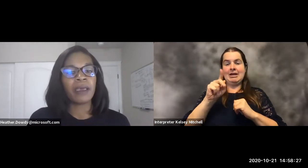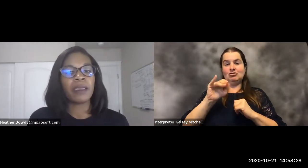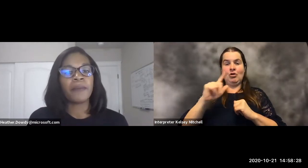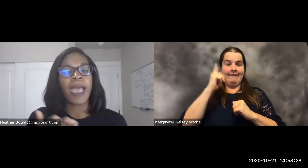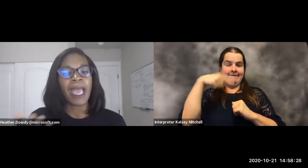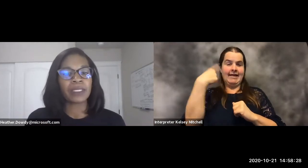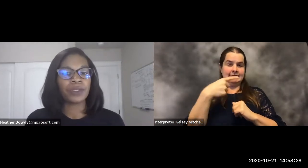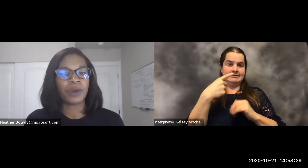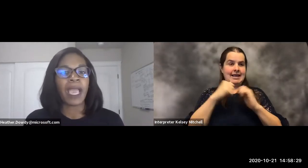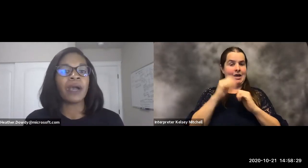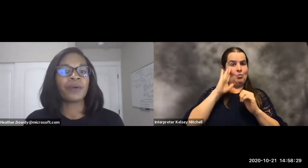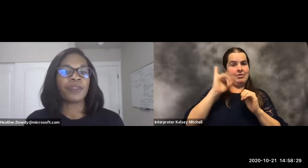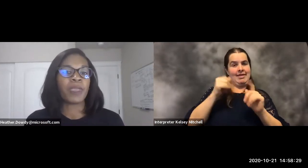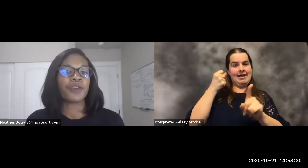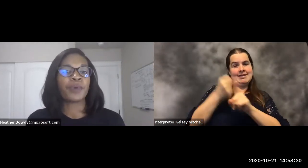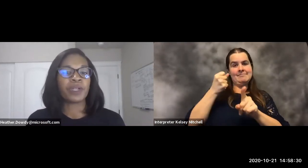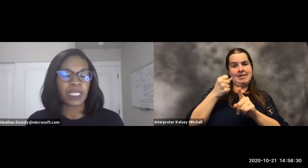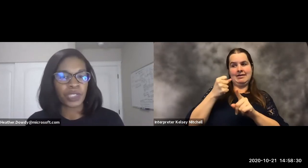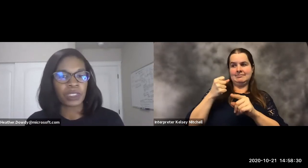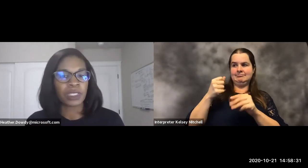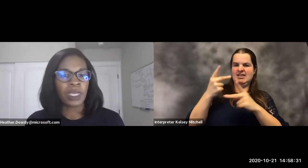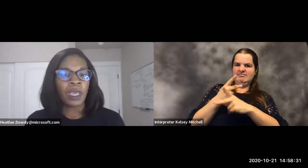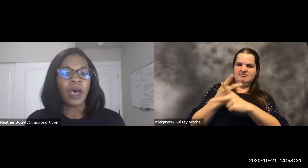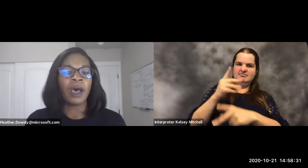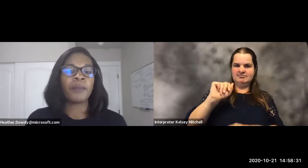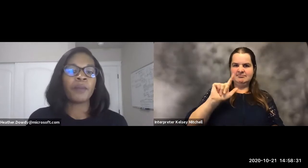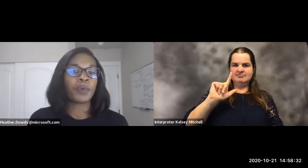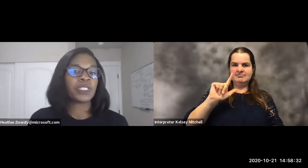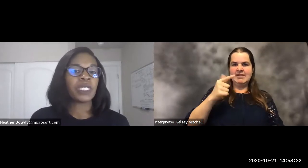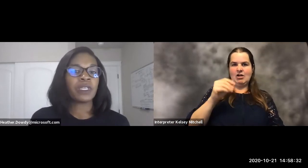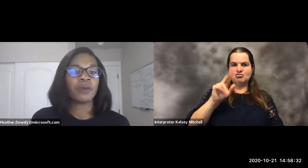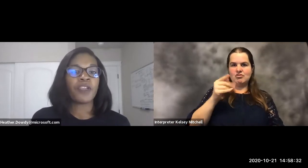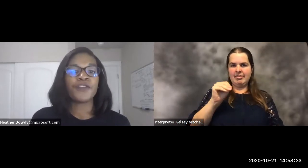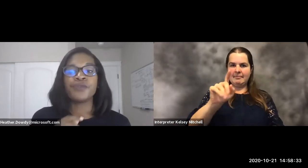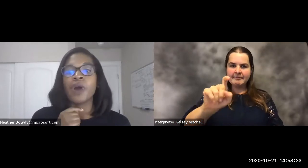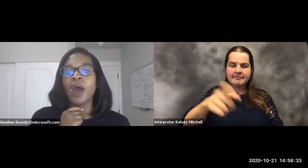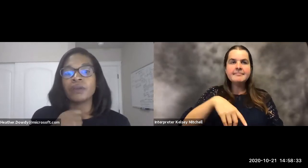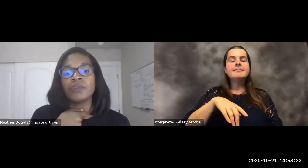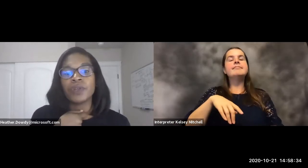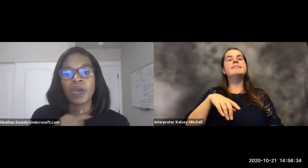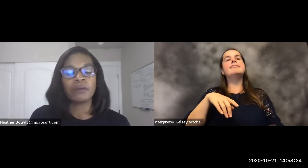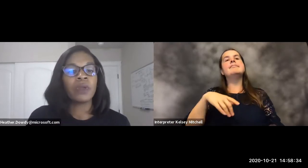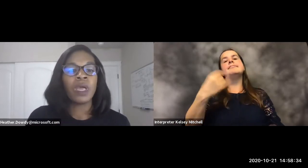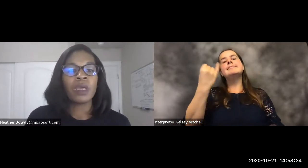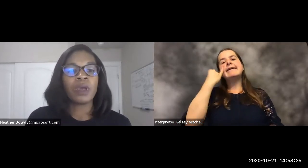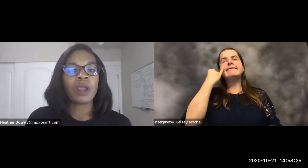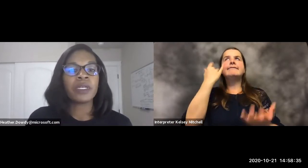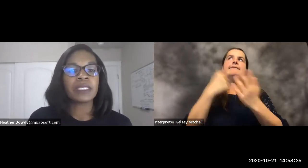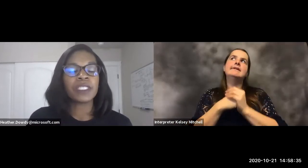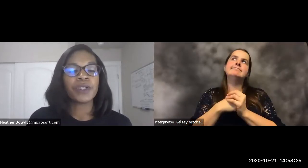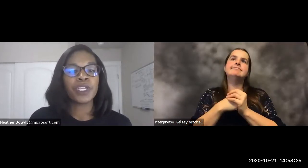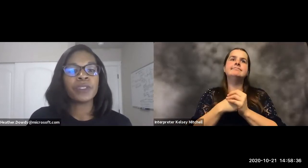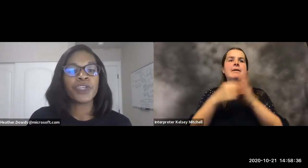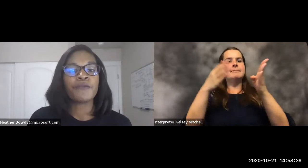that impact your algorithm and your predictions? Particularly if you